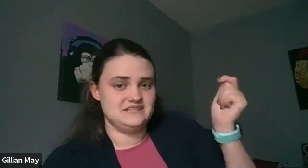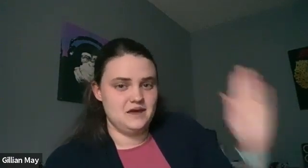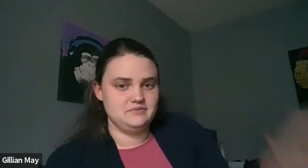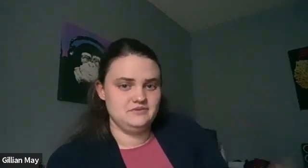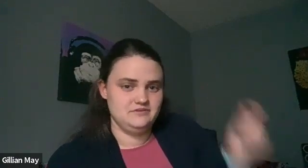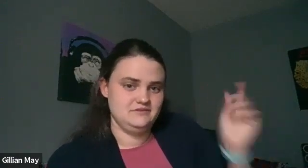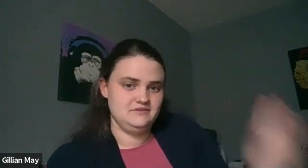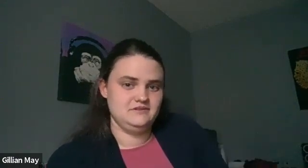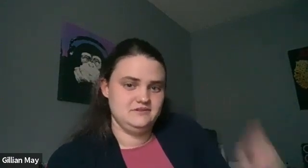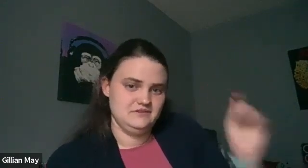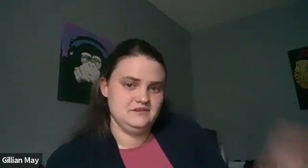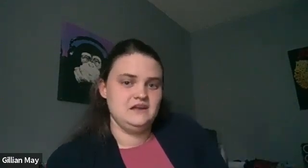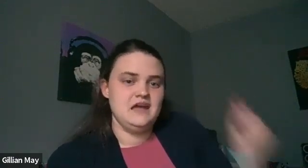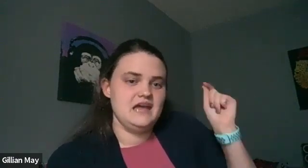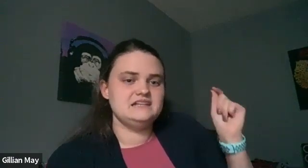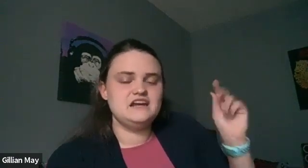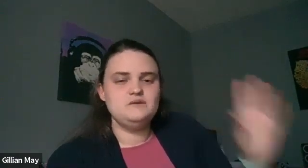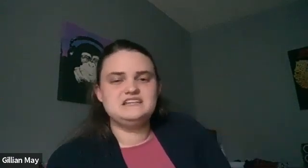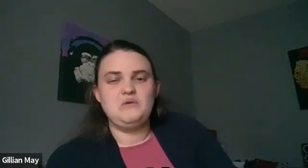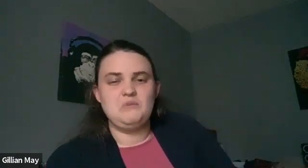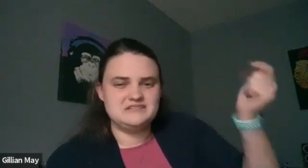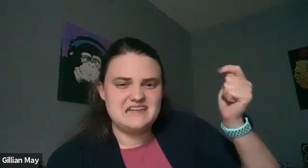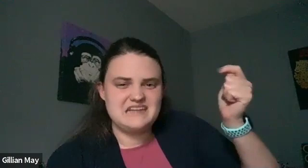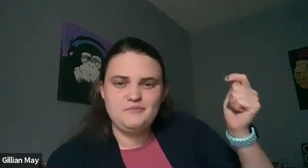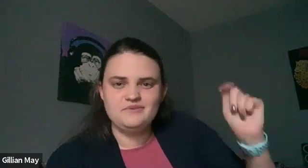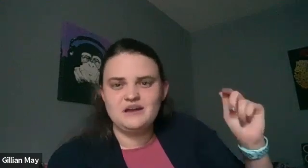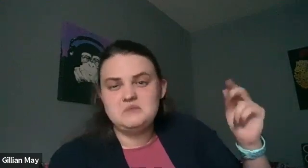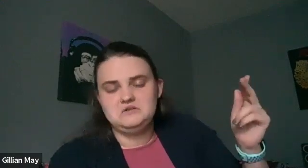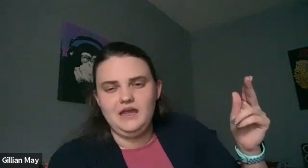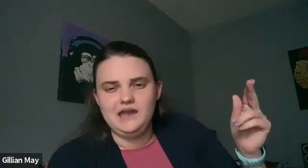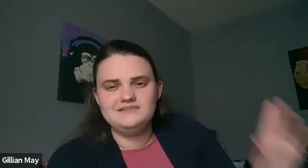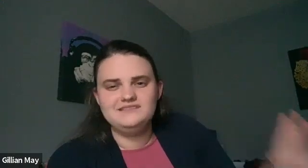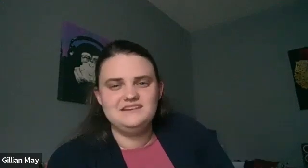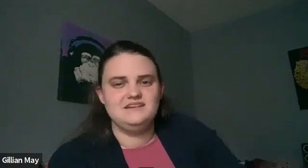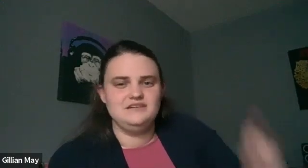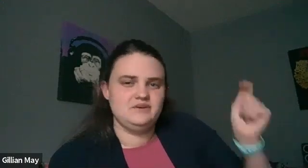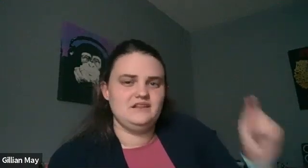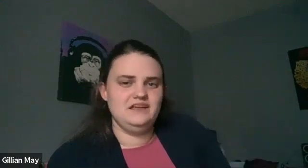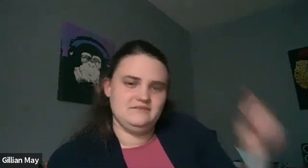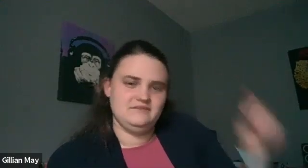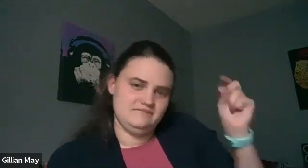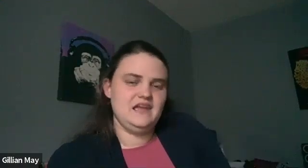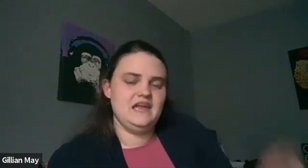snap. And it's not always like a real snap. I mean, you can, but like